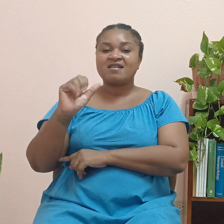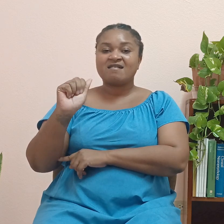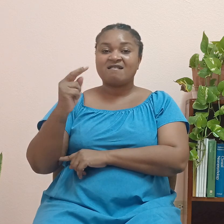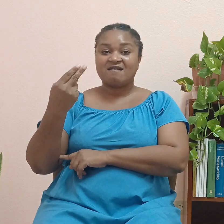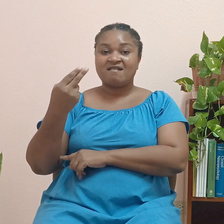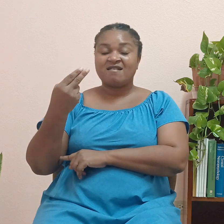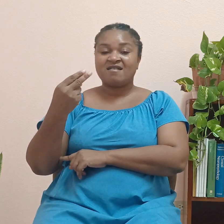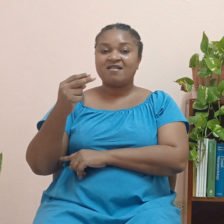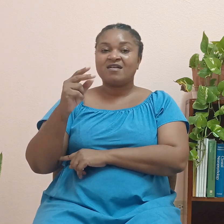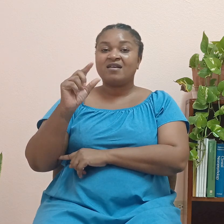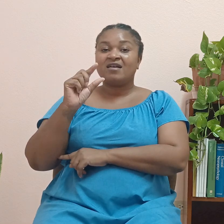Haggai,